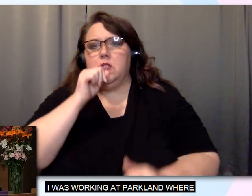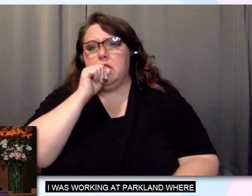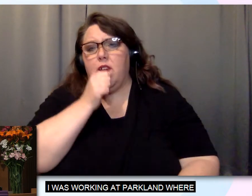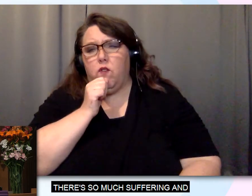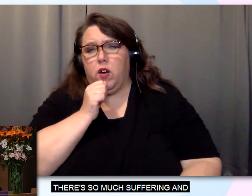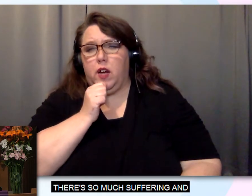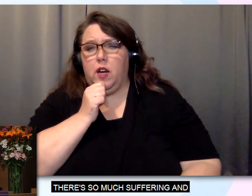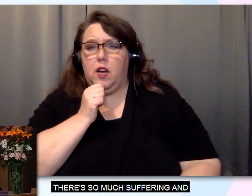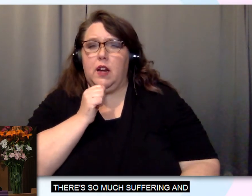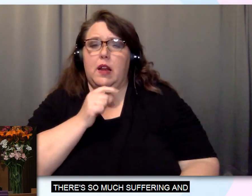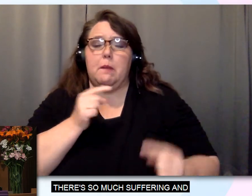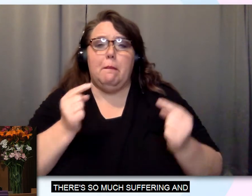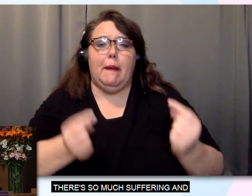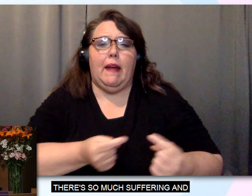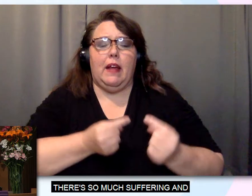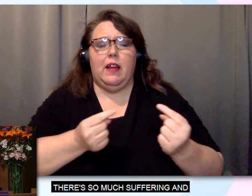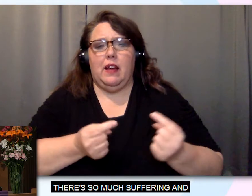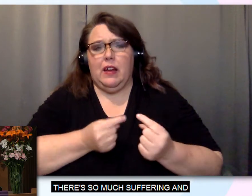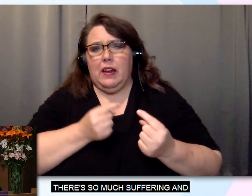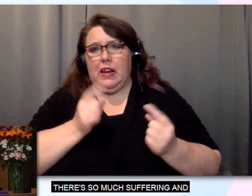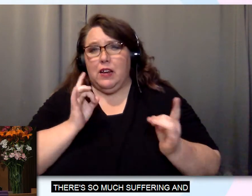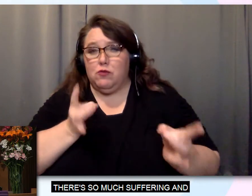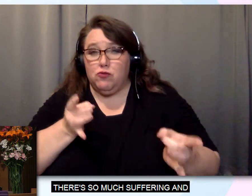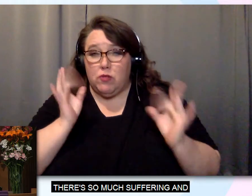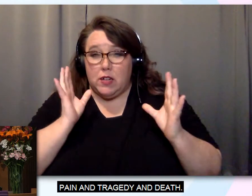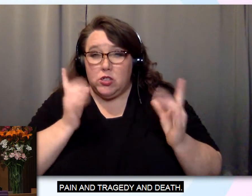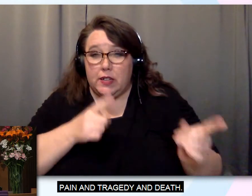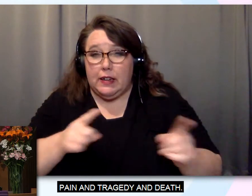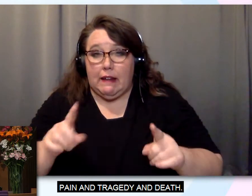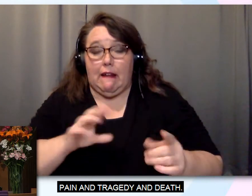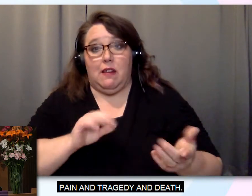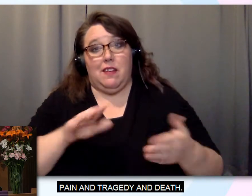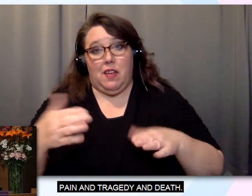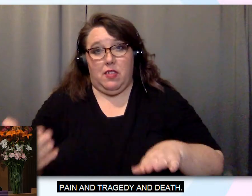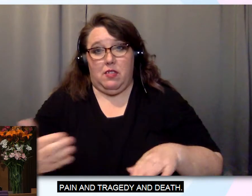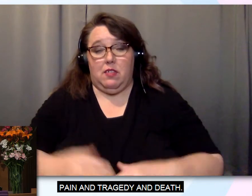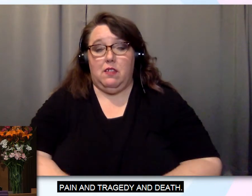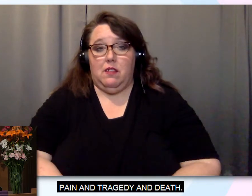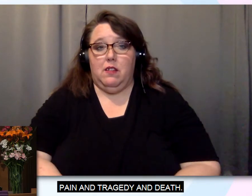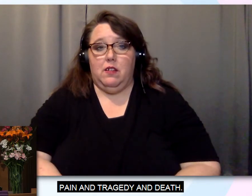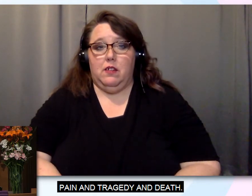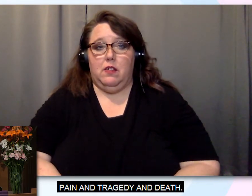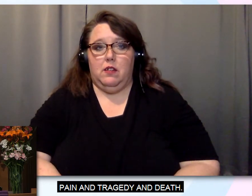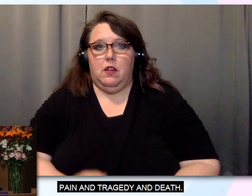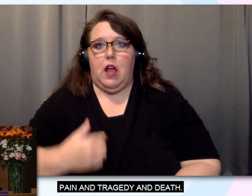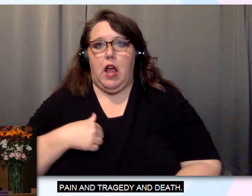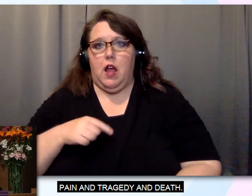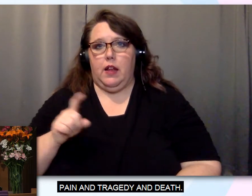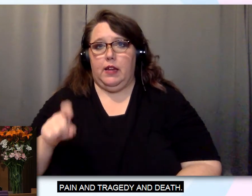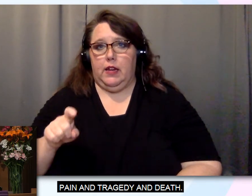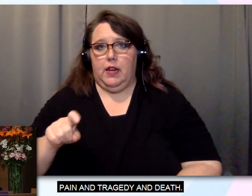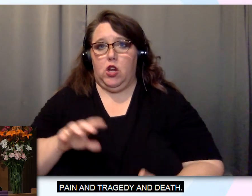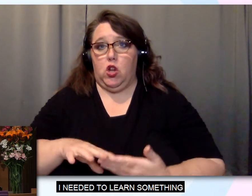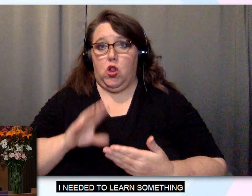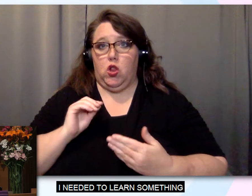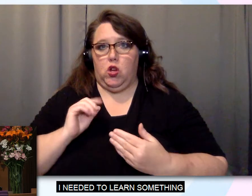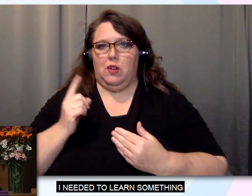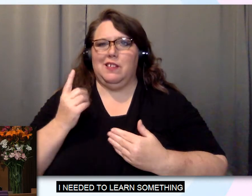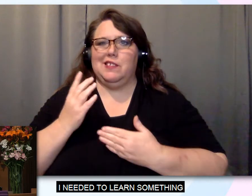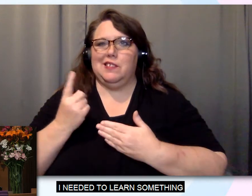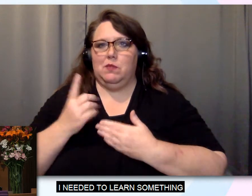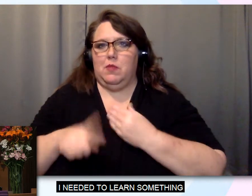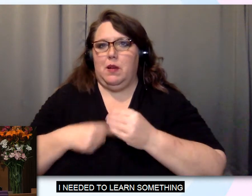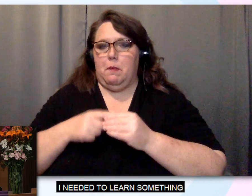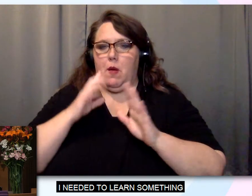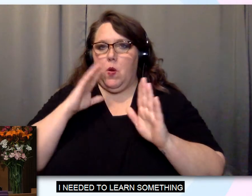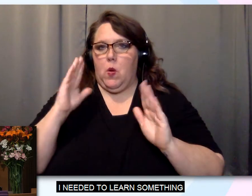where there's so much suffering and pain and tragedy and death. I needed